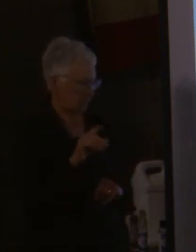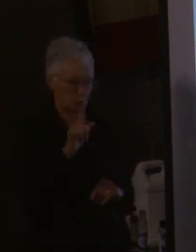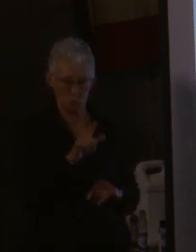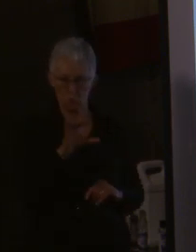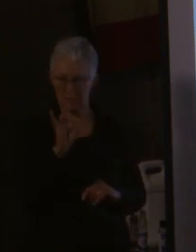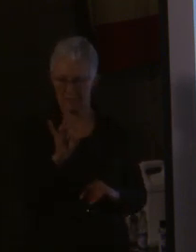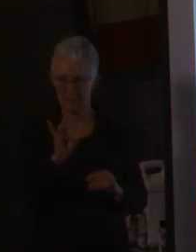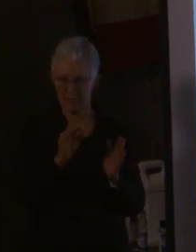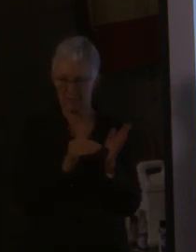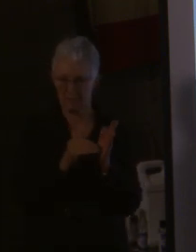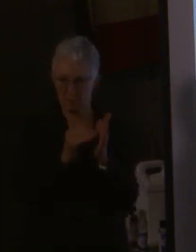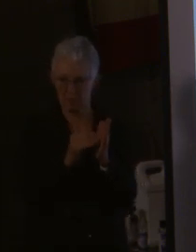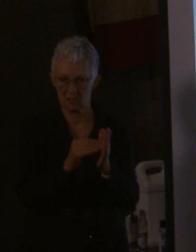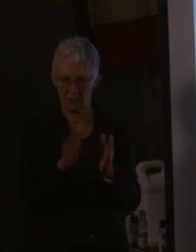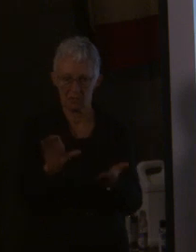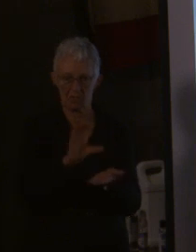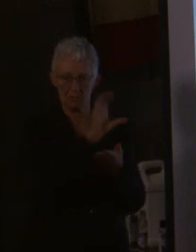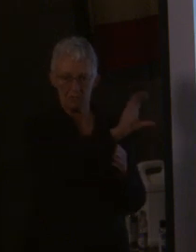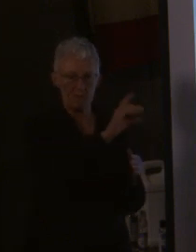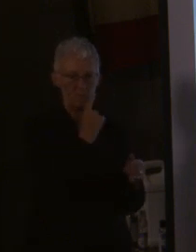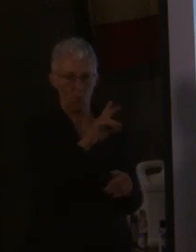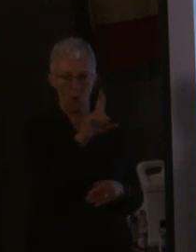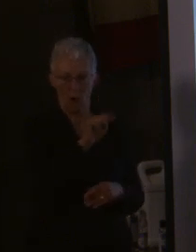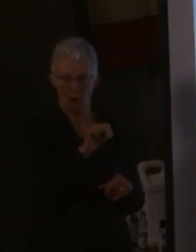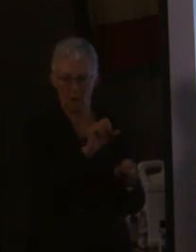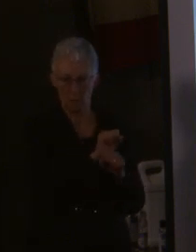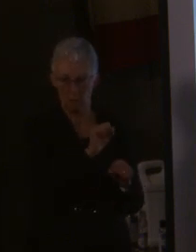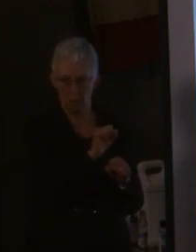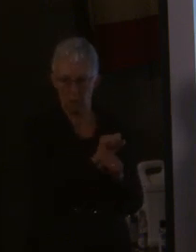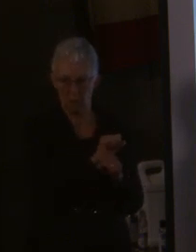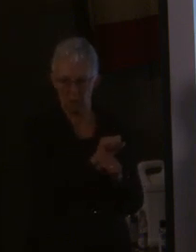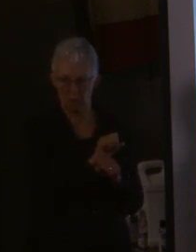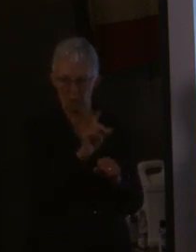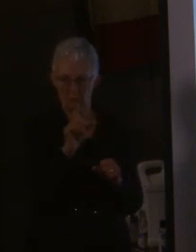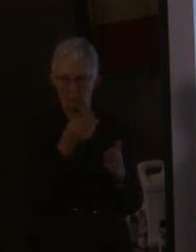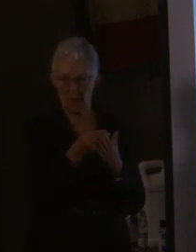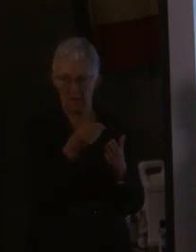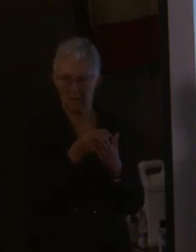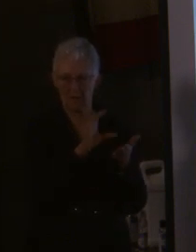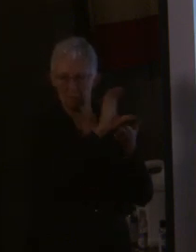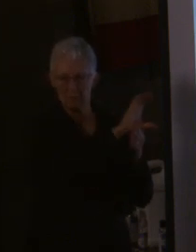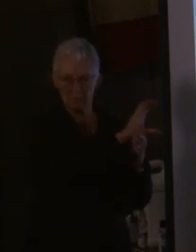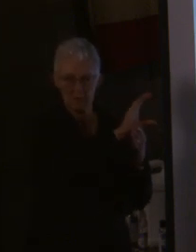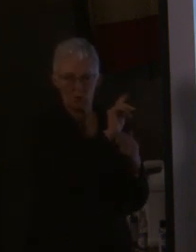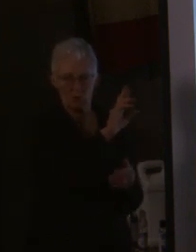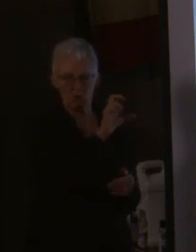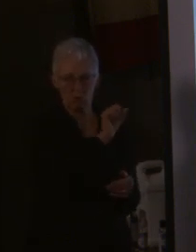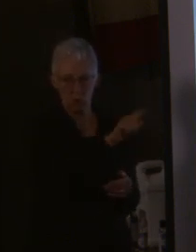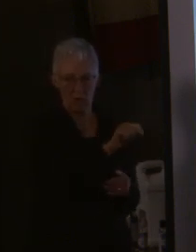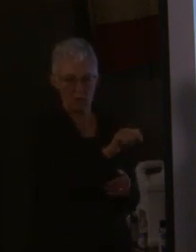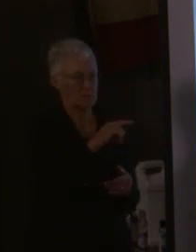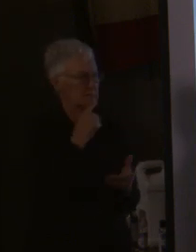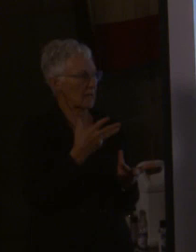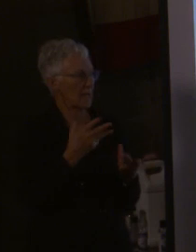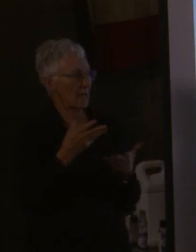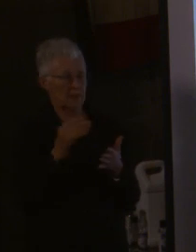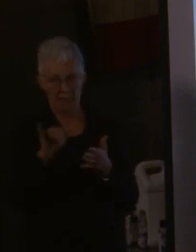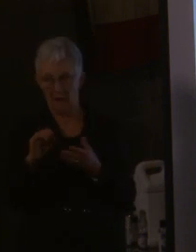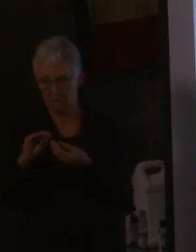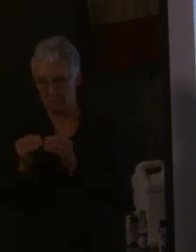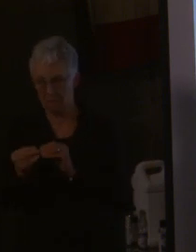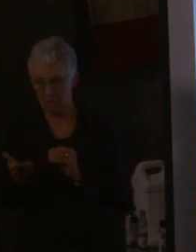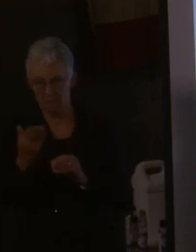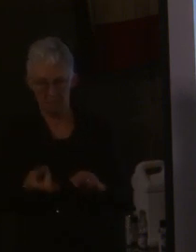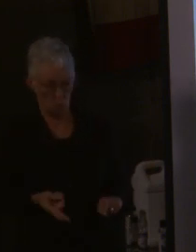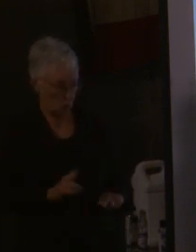the Unemployment Insurance Trust Fund. And that number may go up depending on the utilization of these other